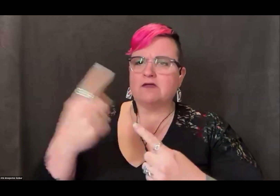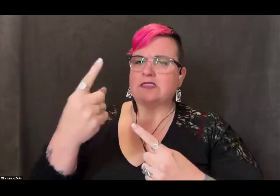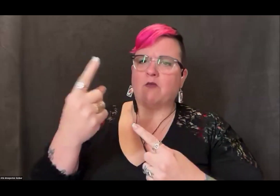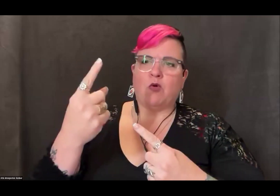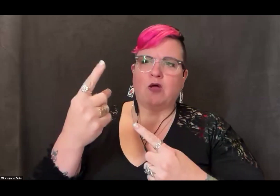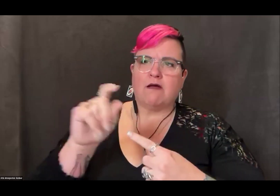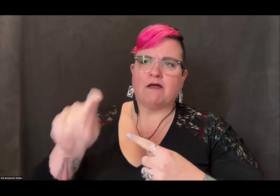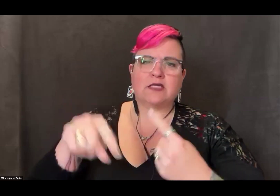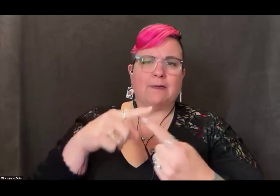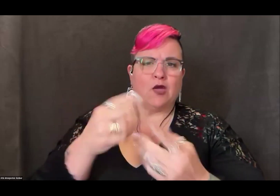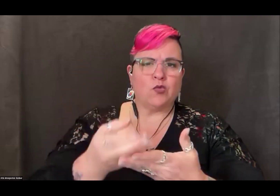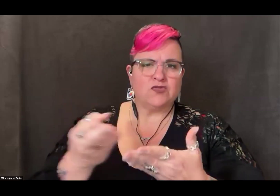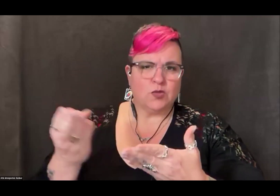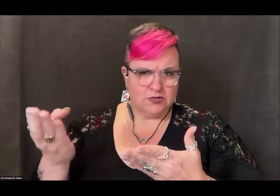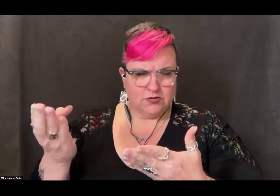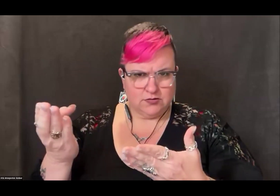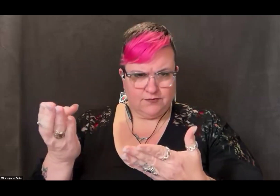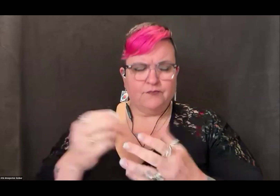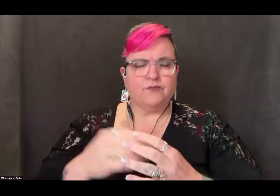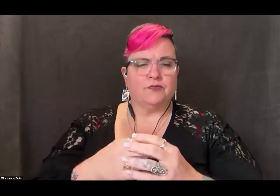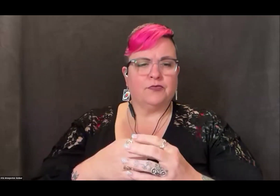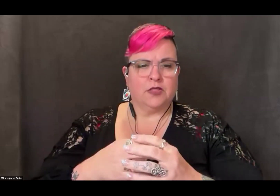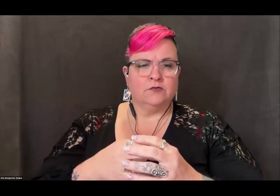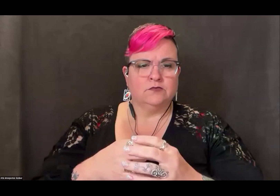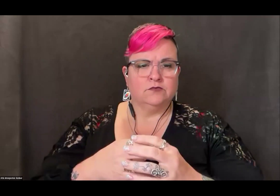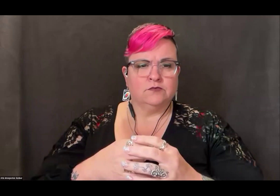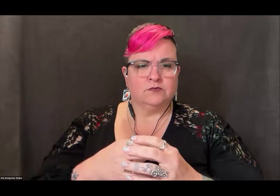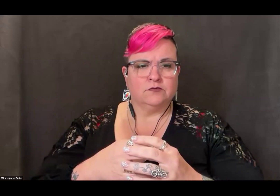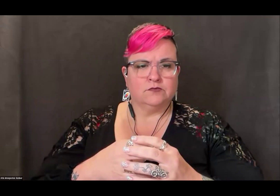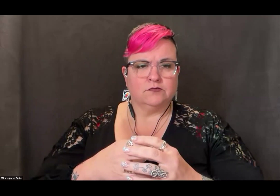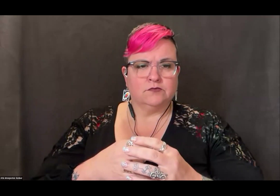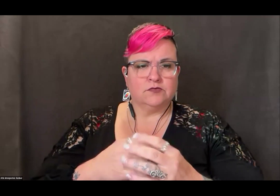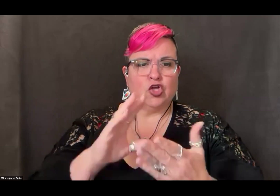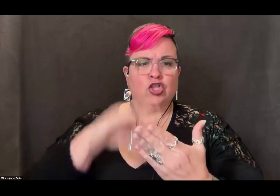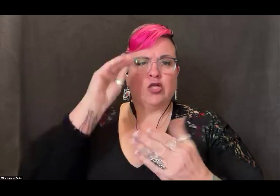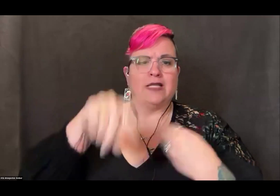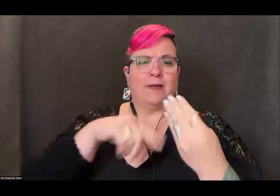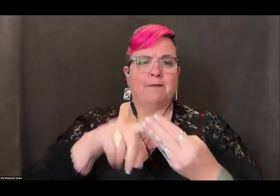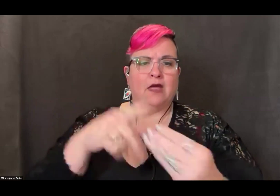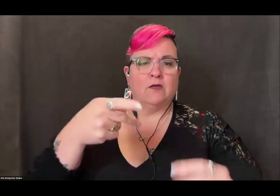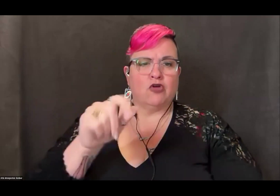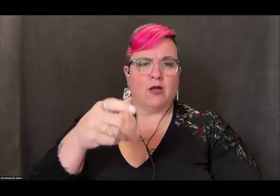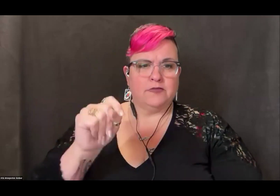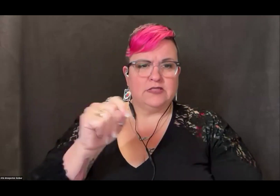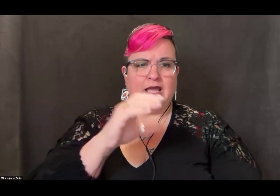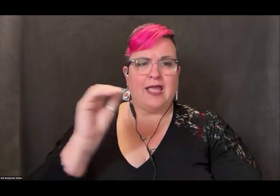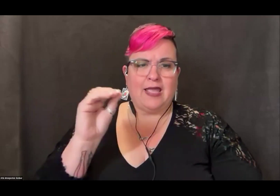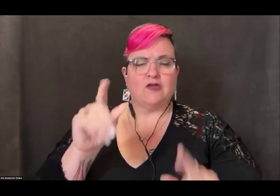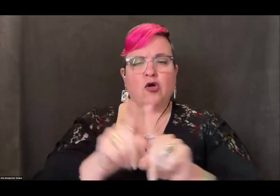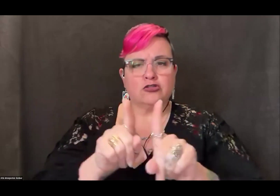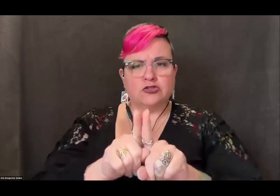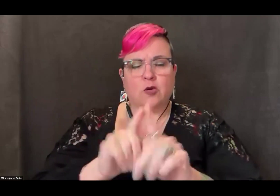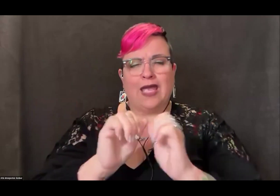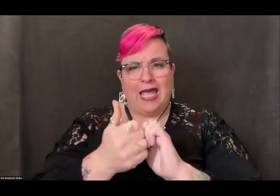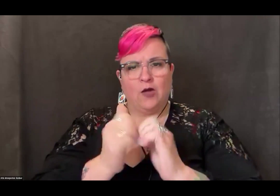asking resources for learning about prompting and also just how